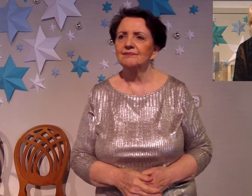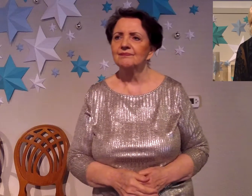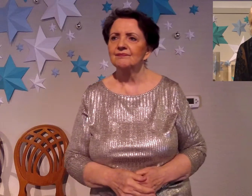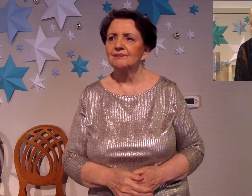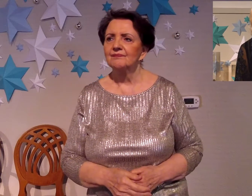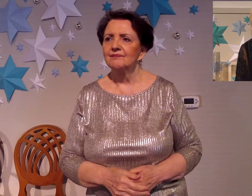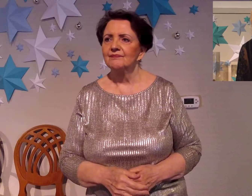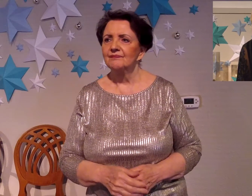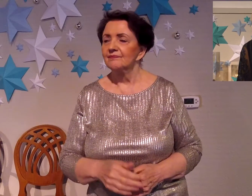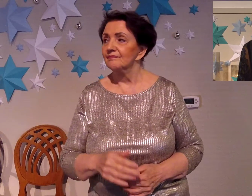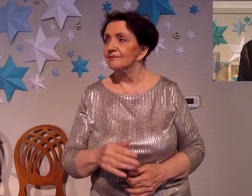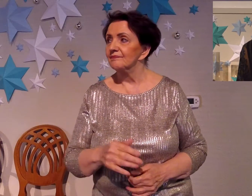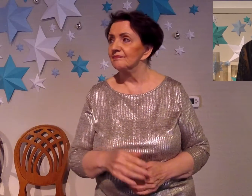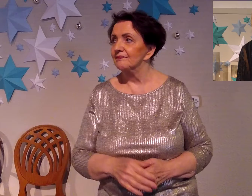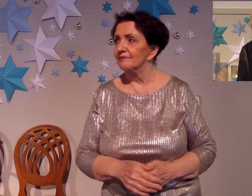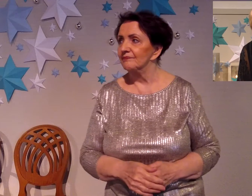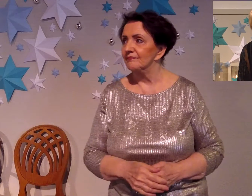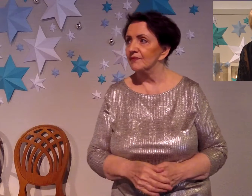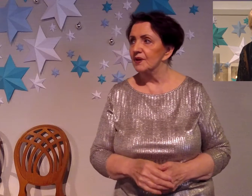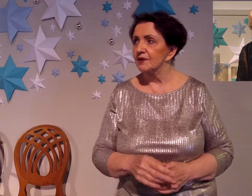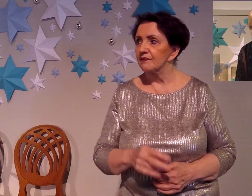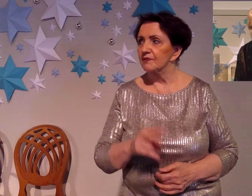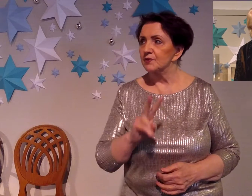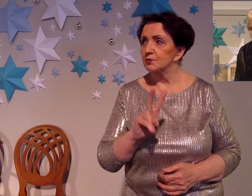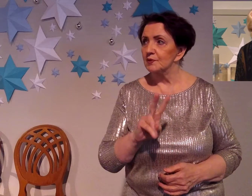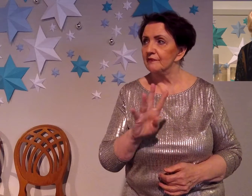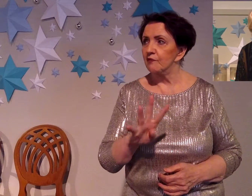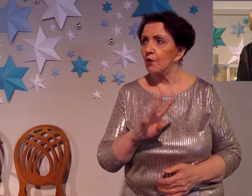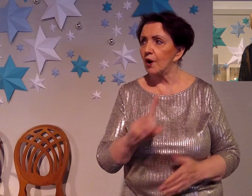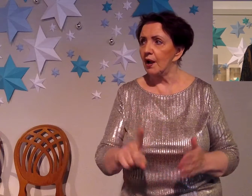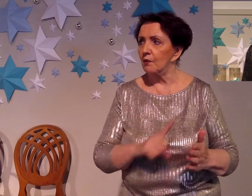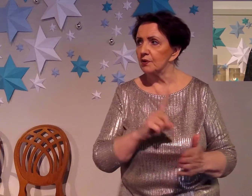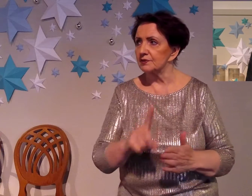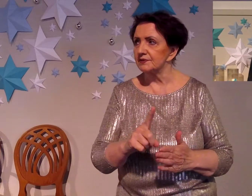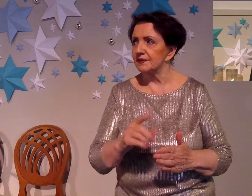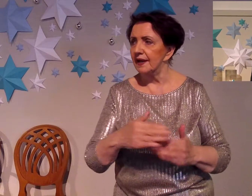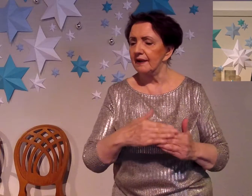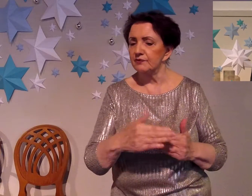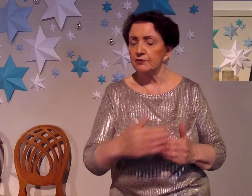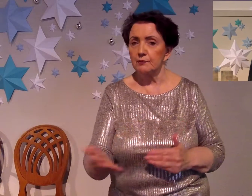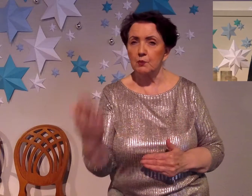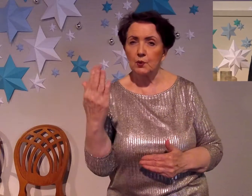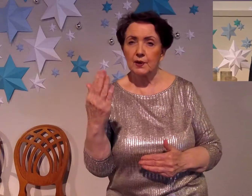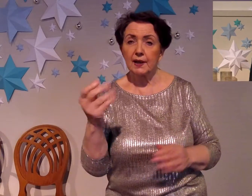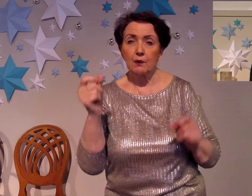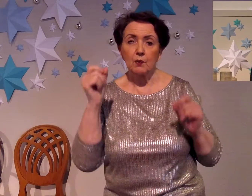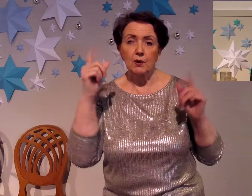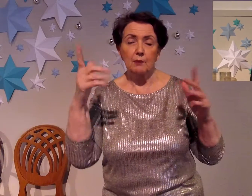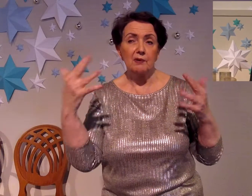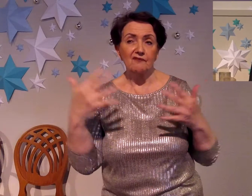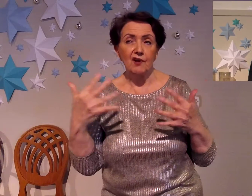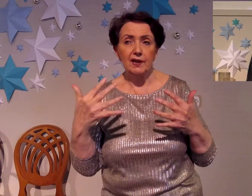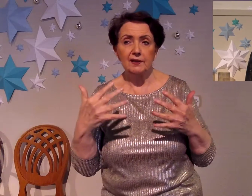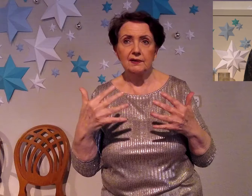that's what I had done for 24 hours after that morning that I woke up feeling so afraid.